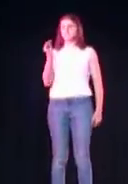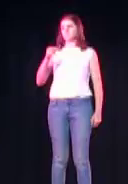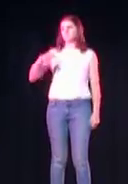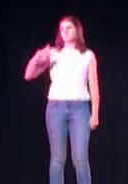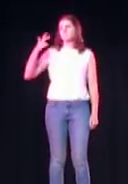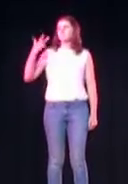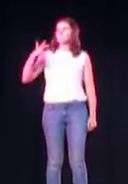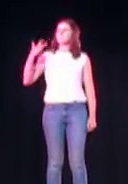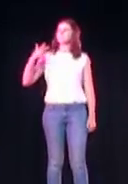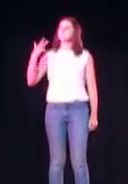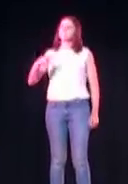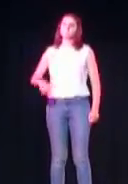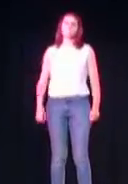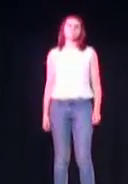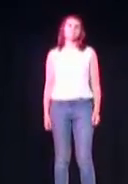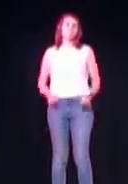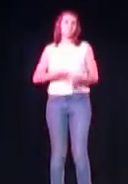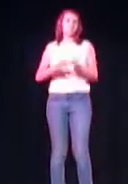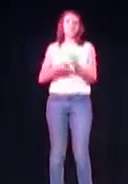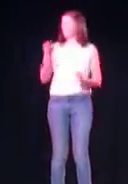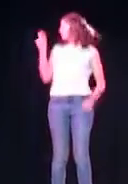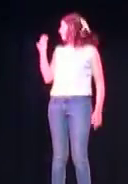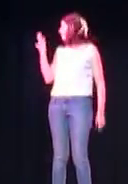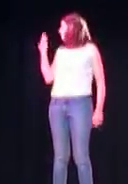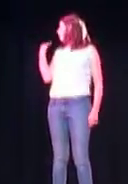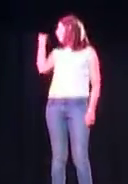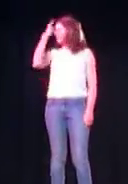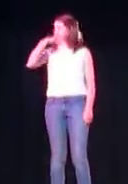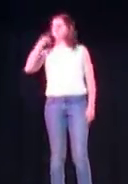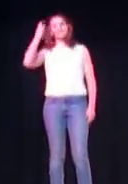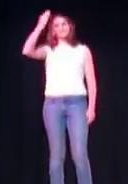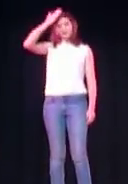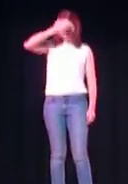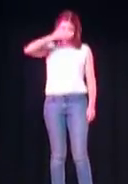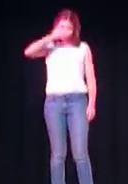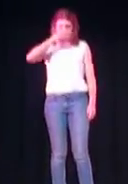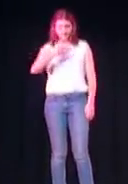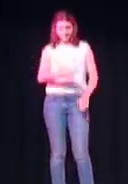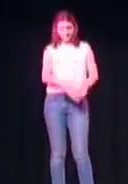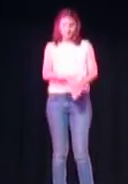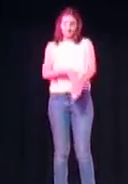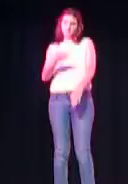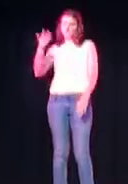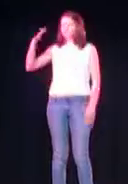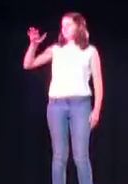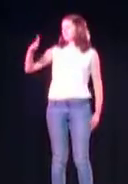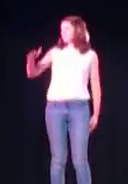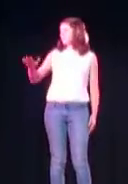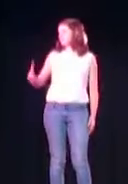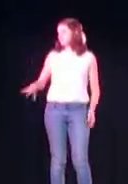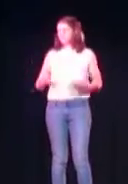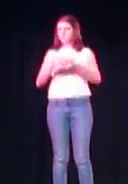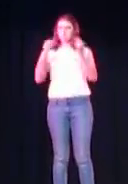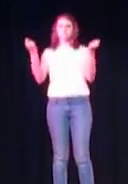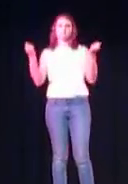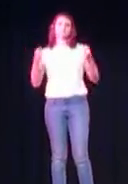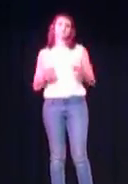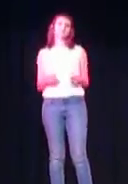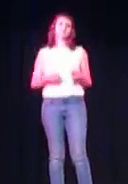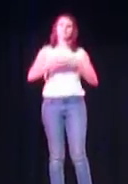This way since eighteen But then the fear they fear So they're sinking,